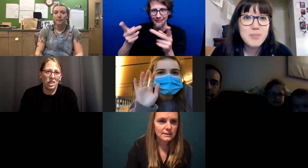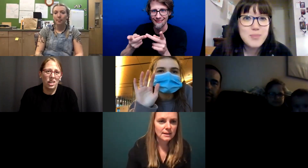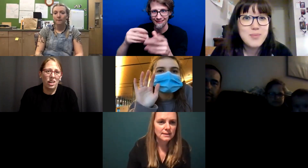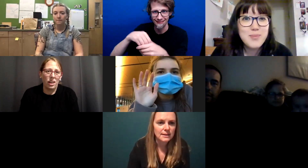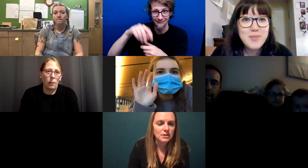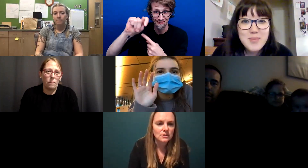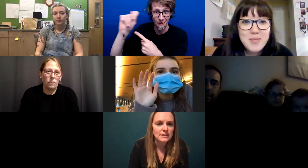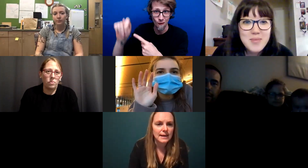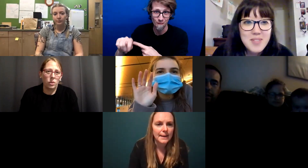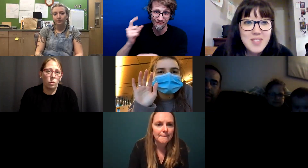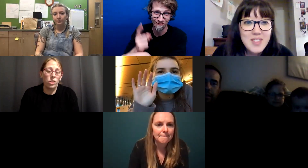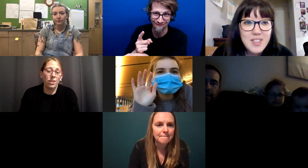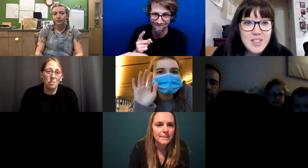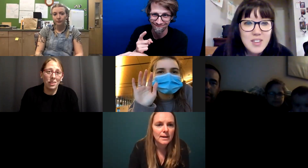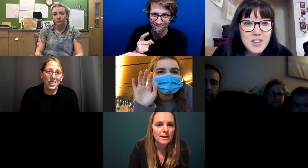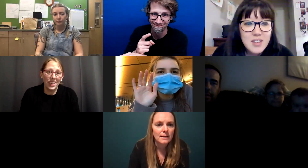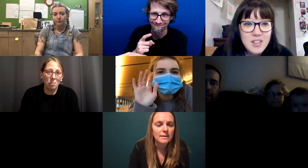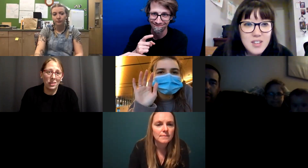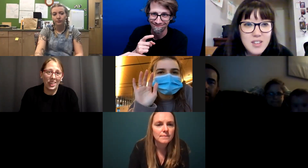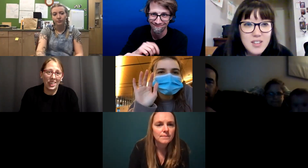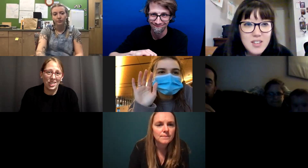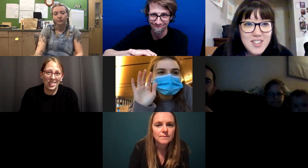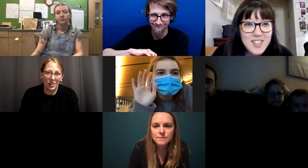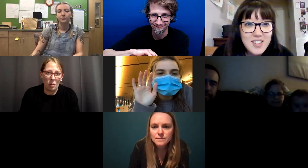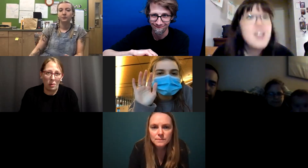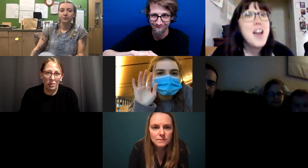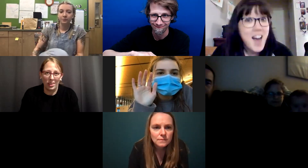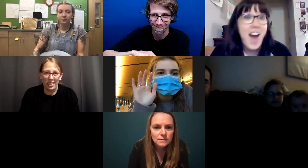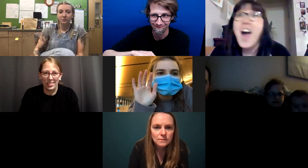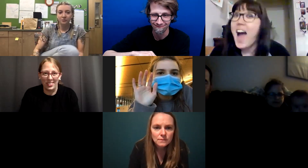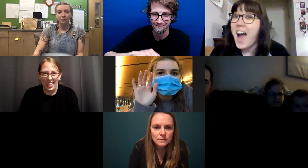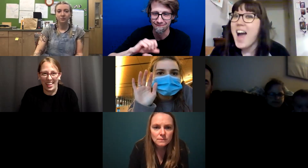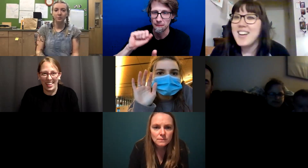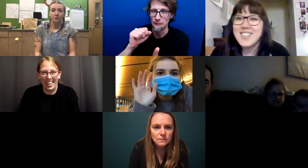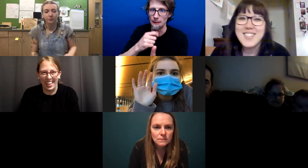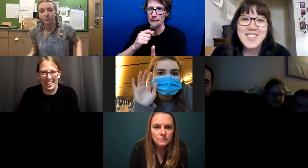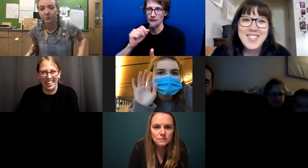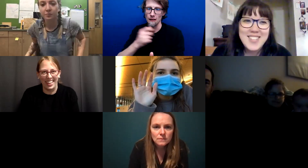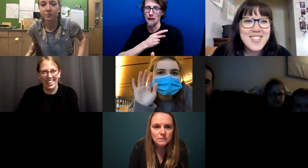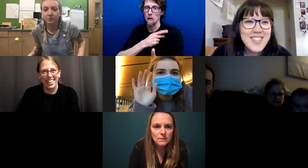challenge. We've talked about setting up a location in Tacoma. We'd really love to do that.